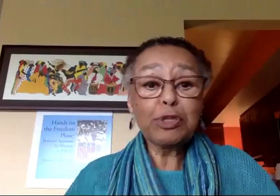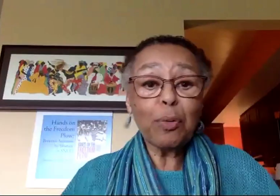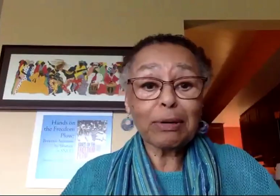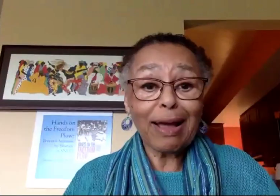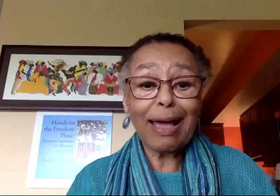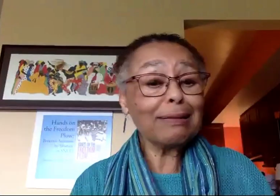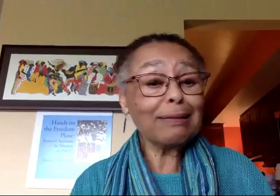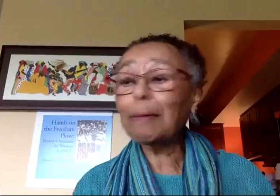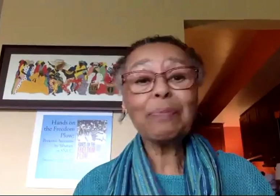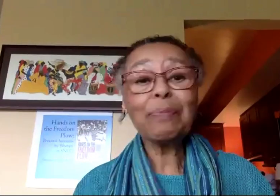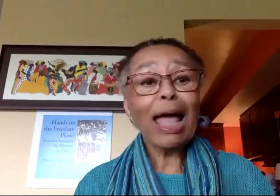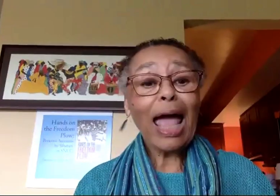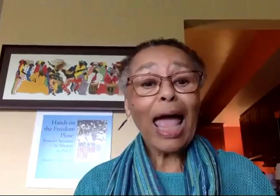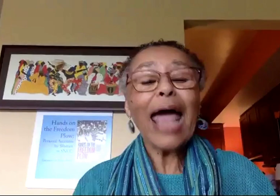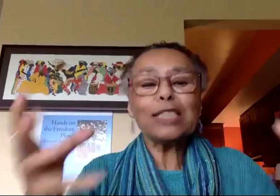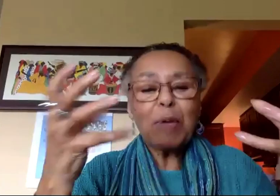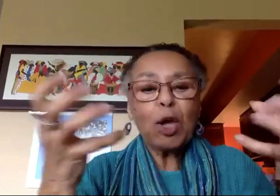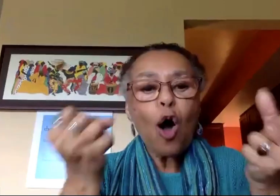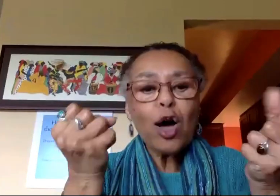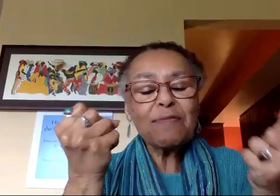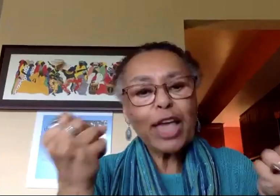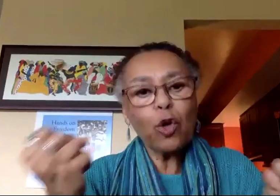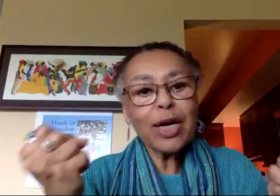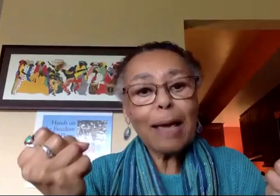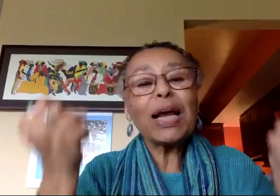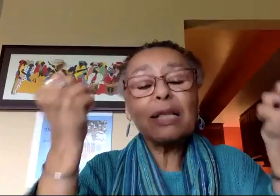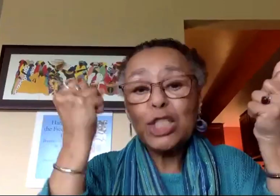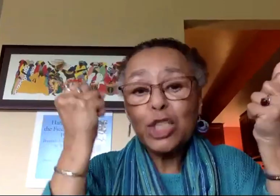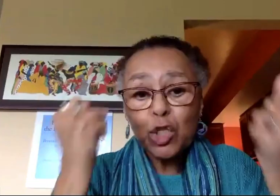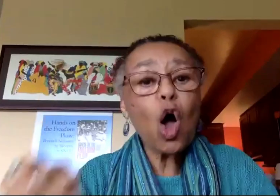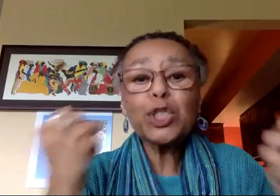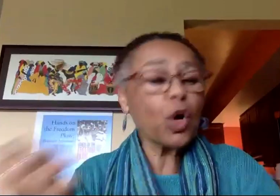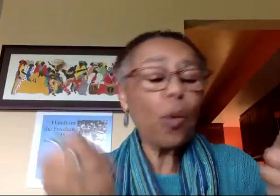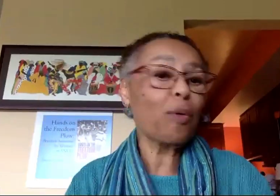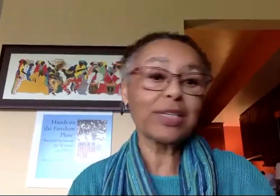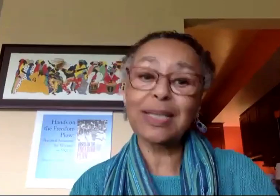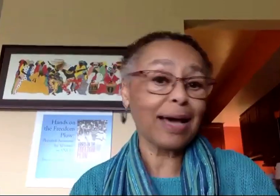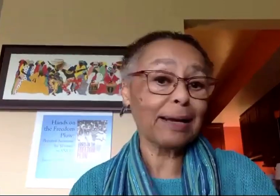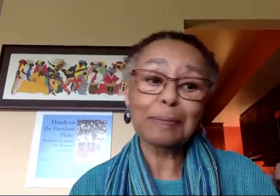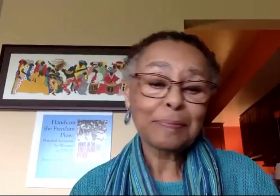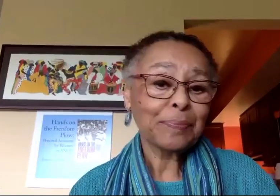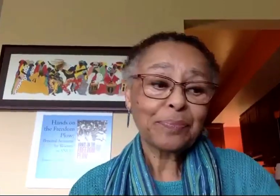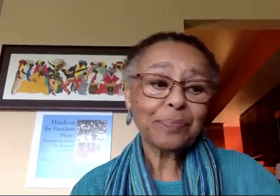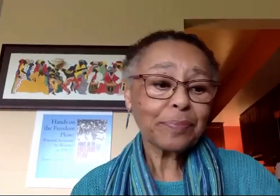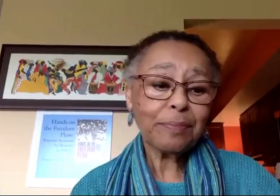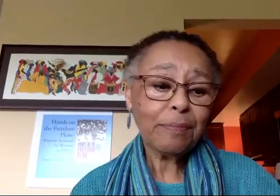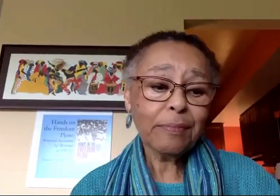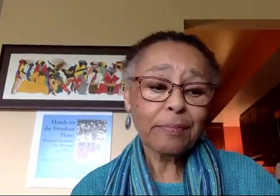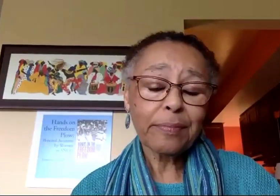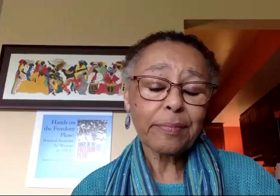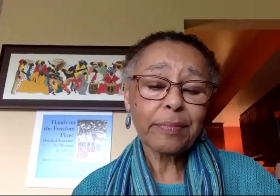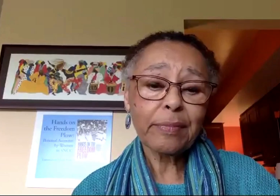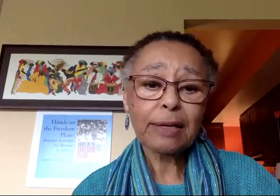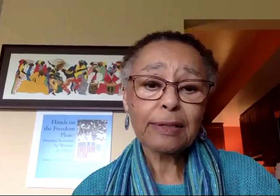what we're doing. And it's because of that unity, but the song was so important to that.